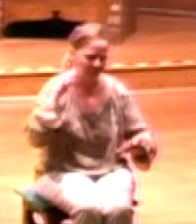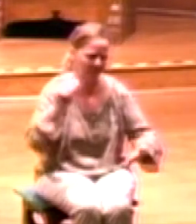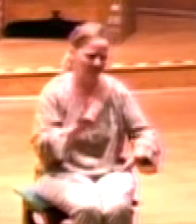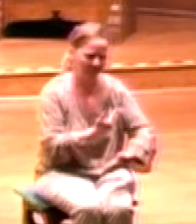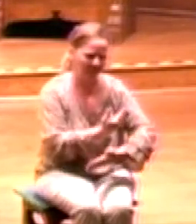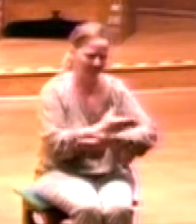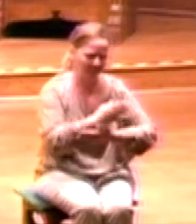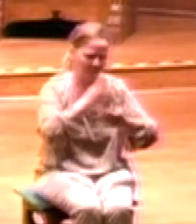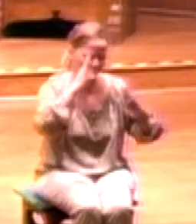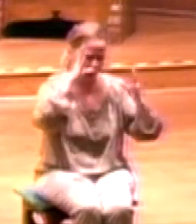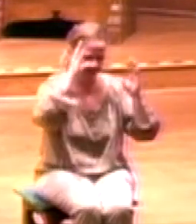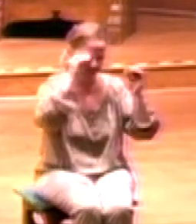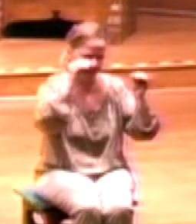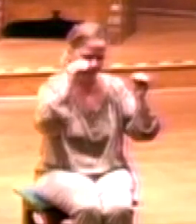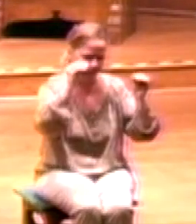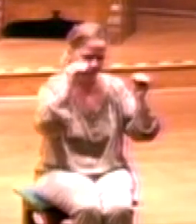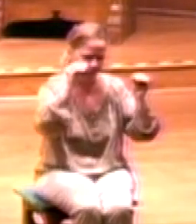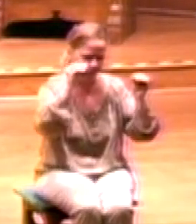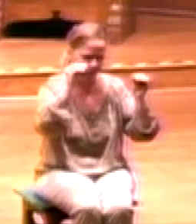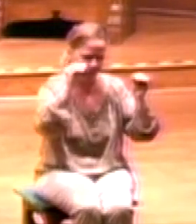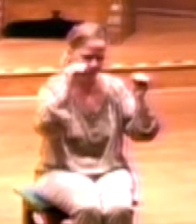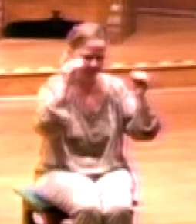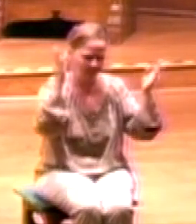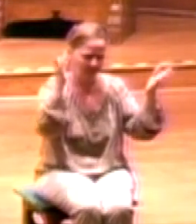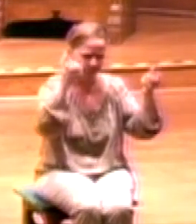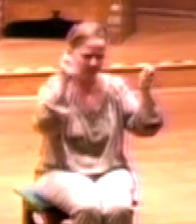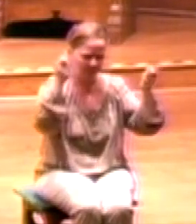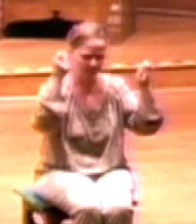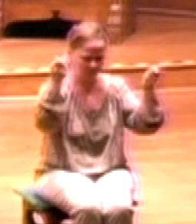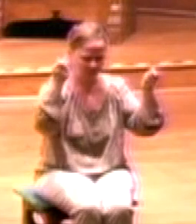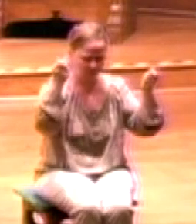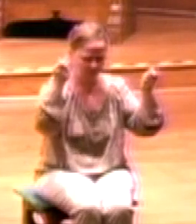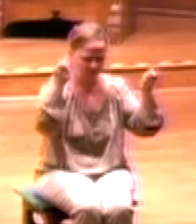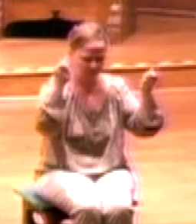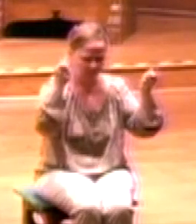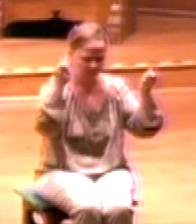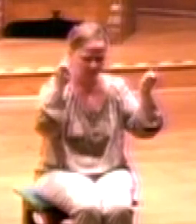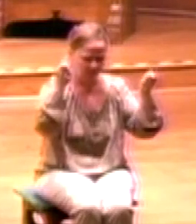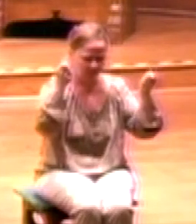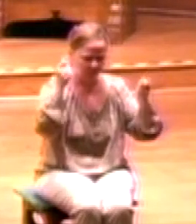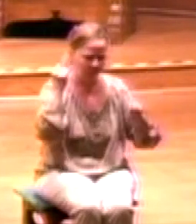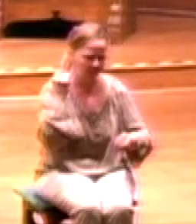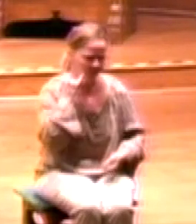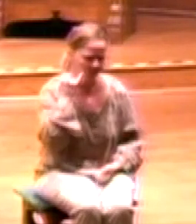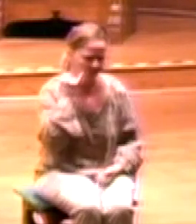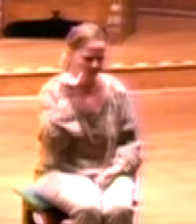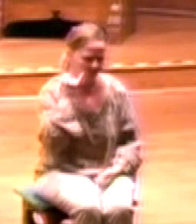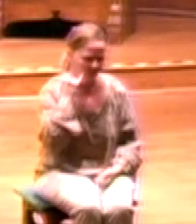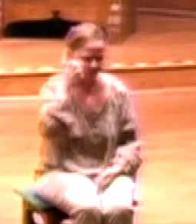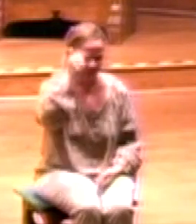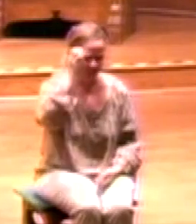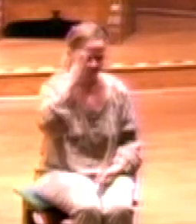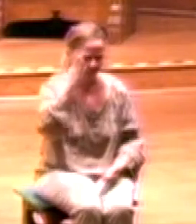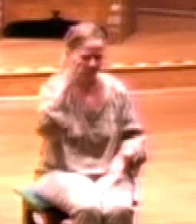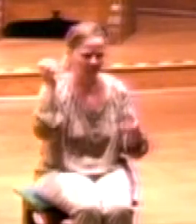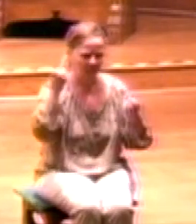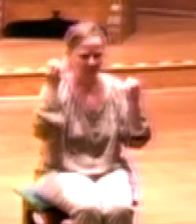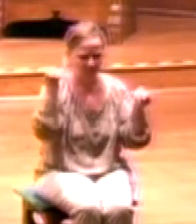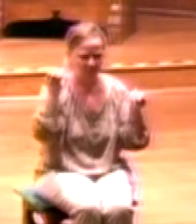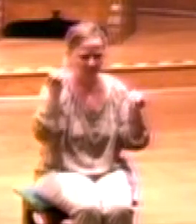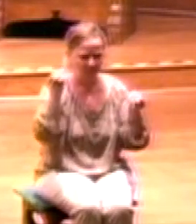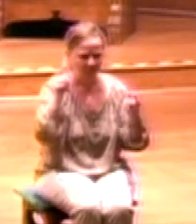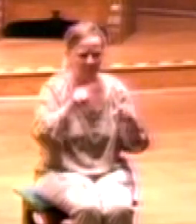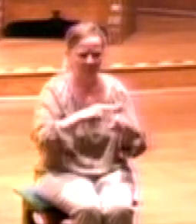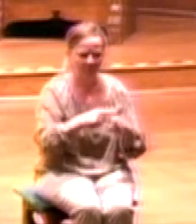has been glorified in him. If God has been glorified in him, God will also glorify him in himself and will glorify